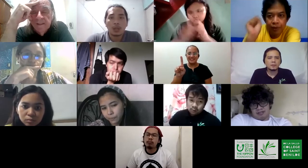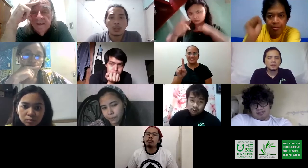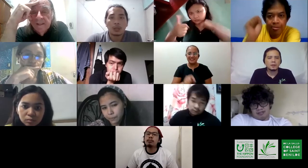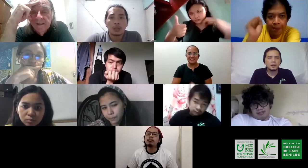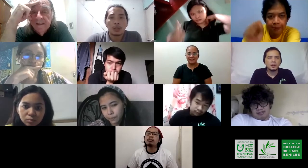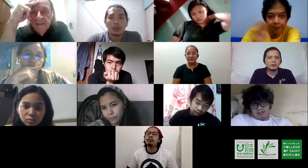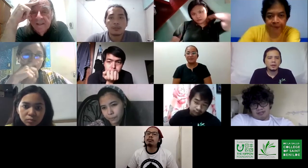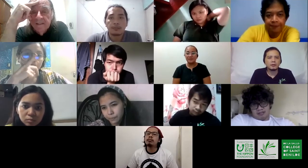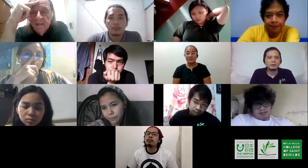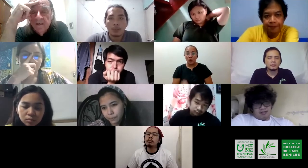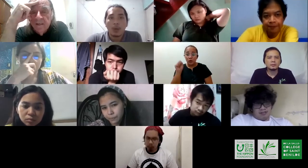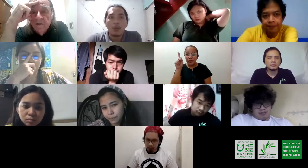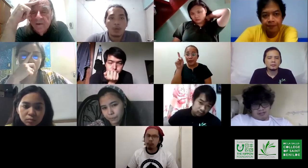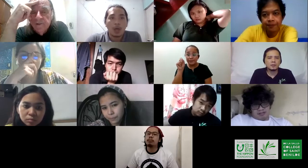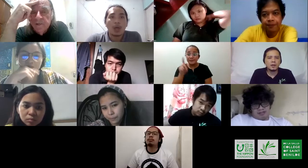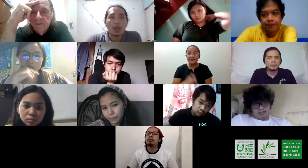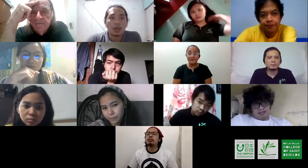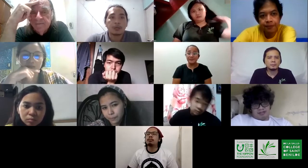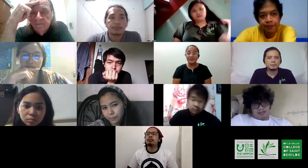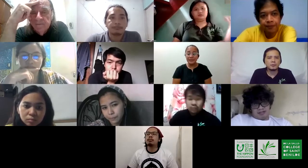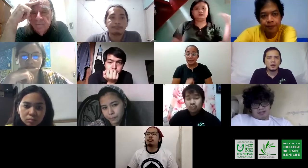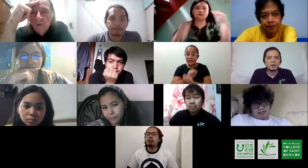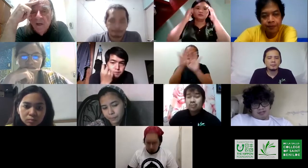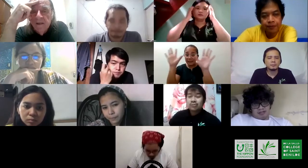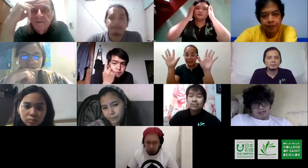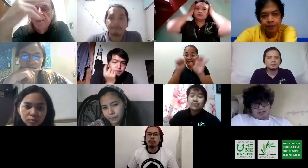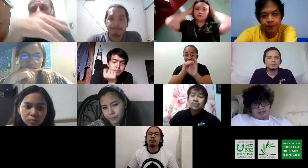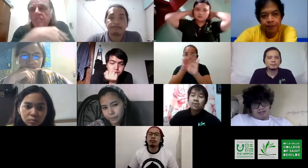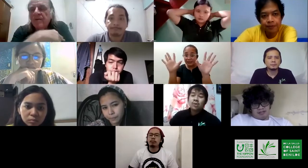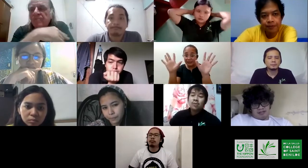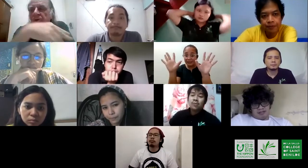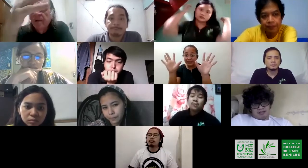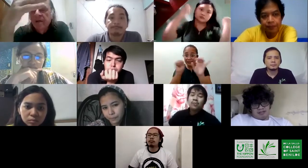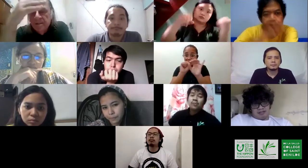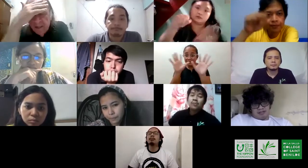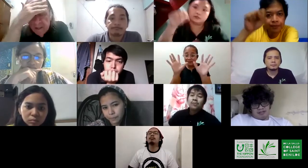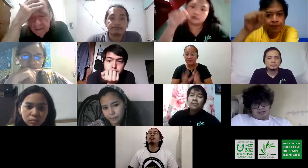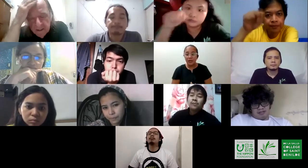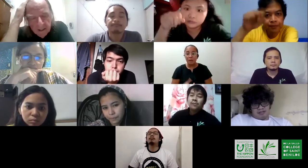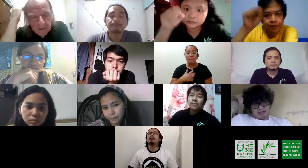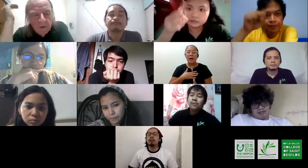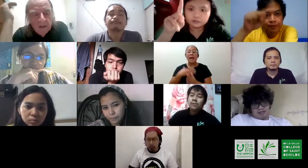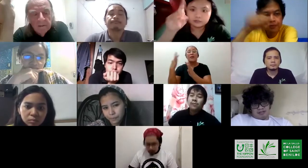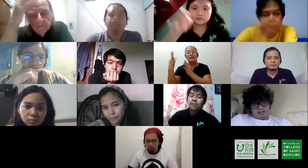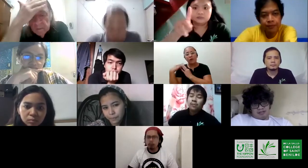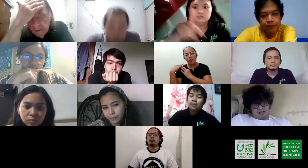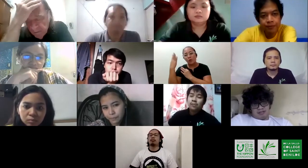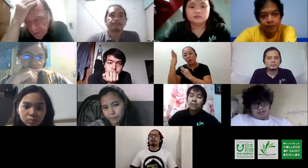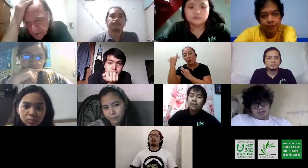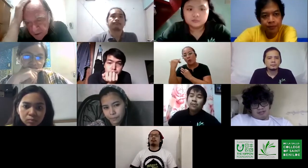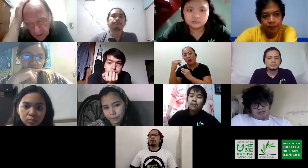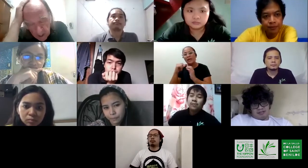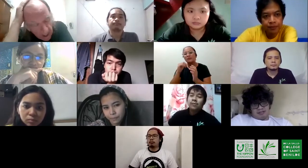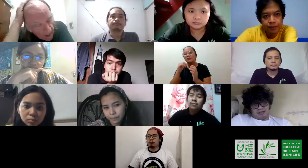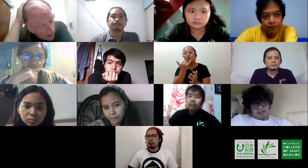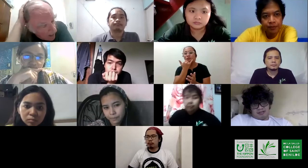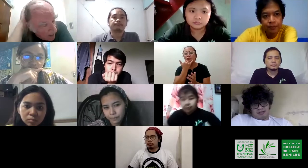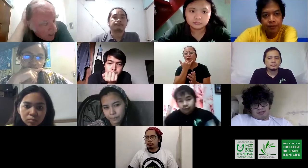Okay? Okay. Is that clear, Copy. Jasmine? Copy. Yeah, that's my fault because I didn't send out the right